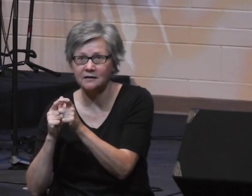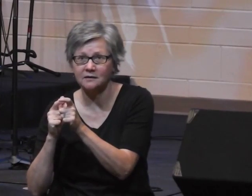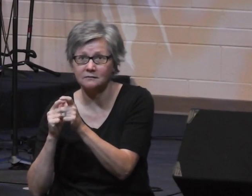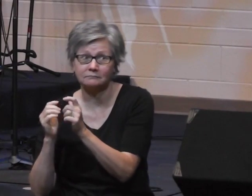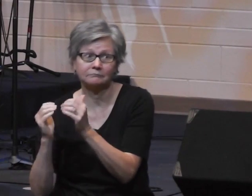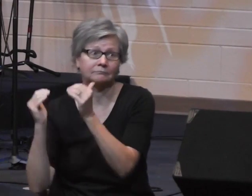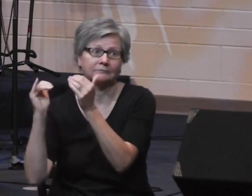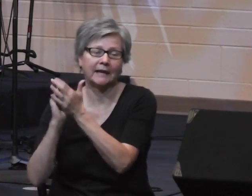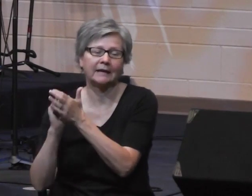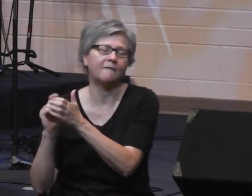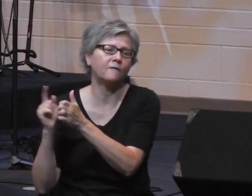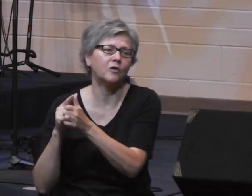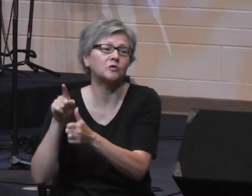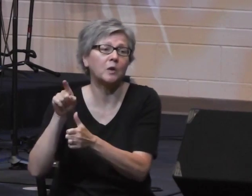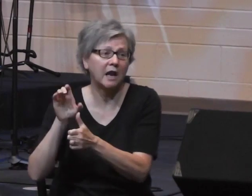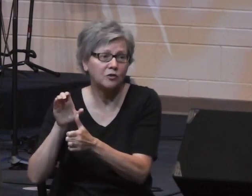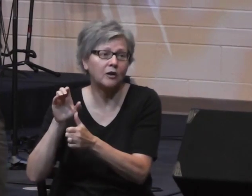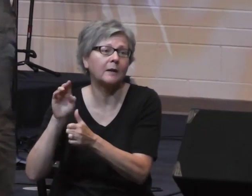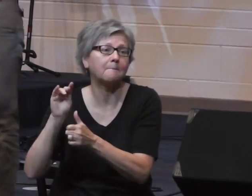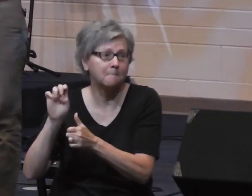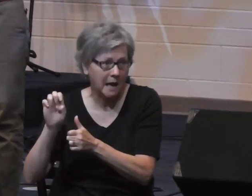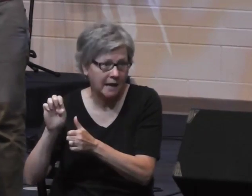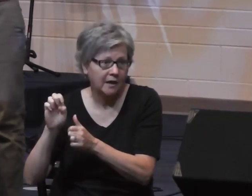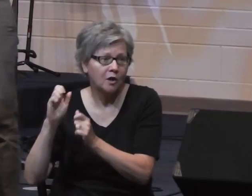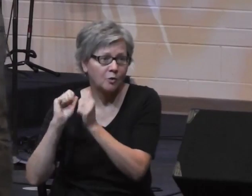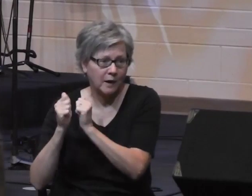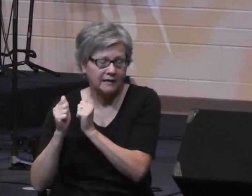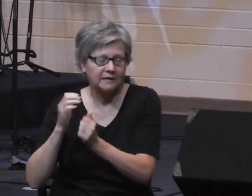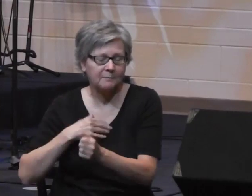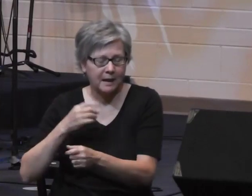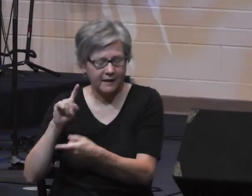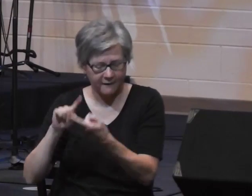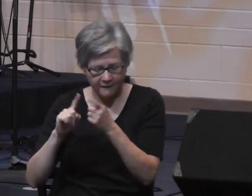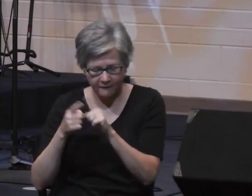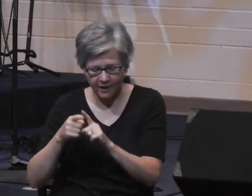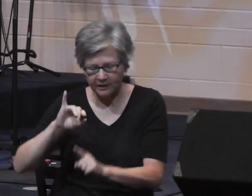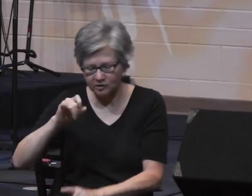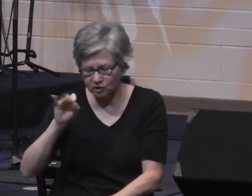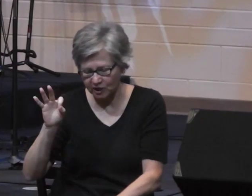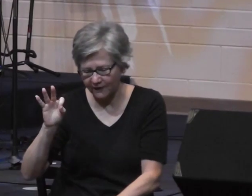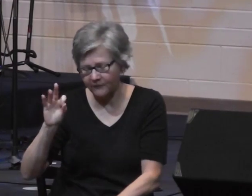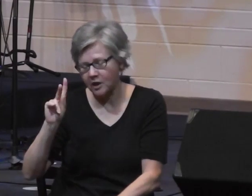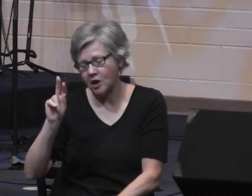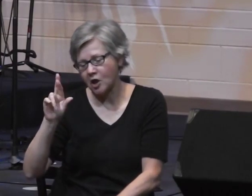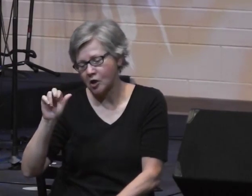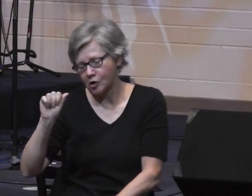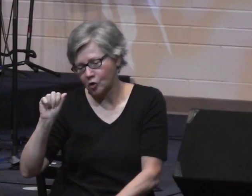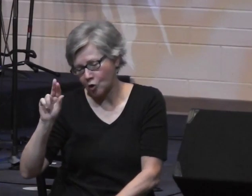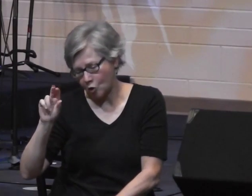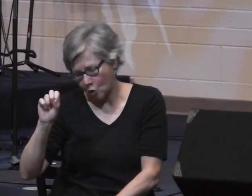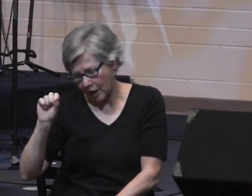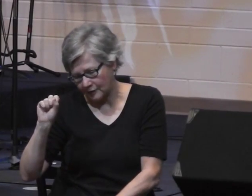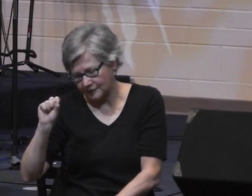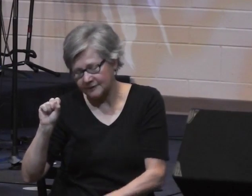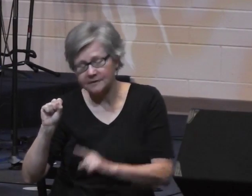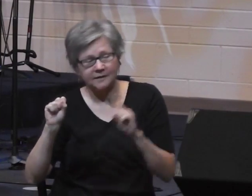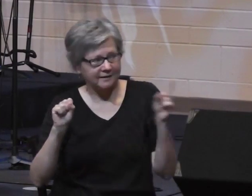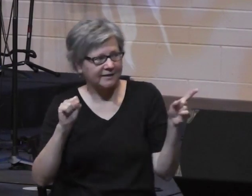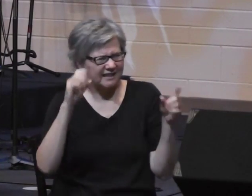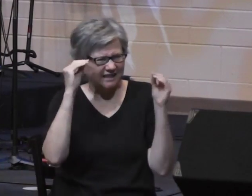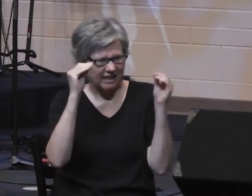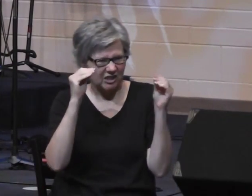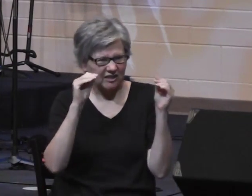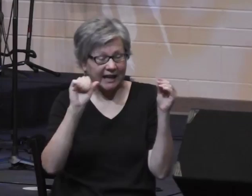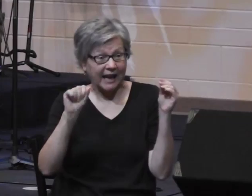first 100-mile race. So my buddy Jeff Krause, Brian Haytack, and I, three friends. Jeff and Brian are both teachers at Arapahoe